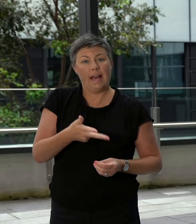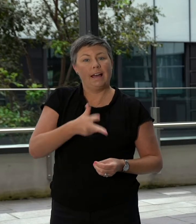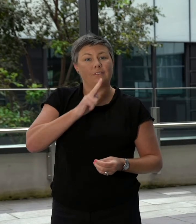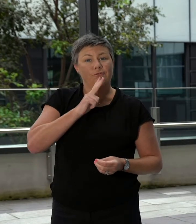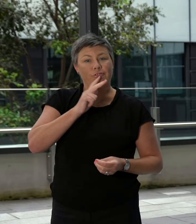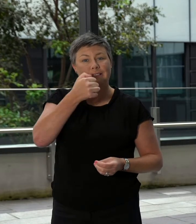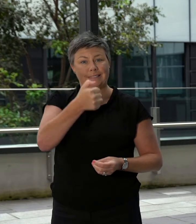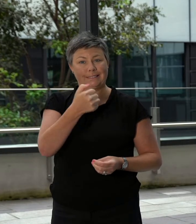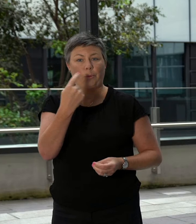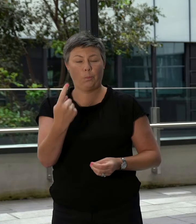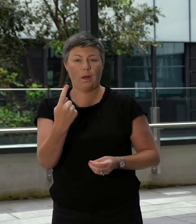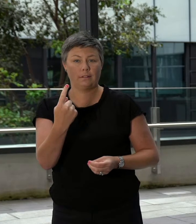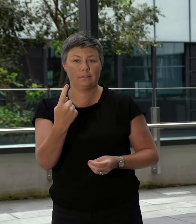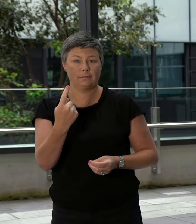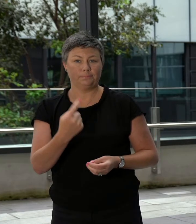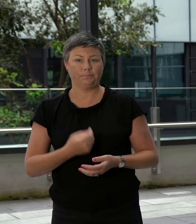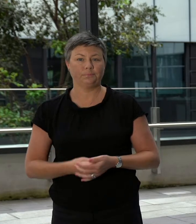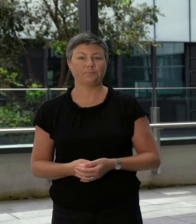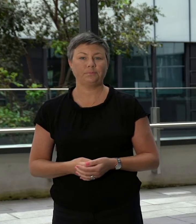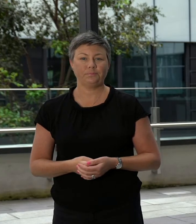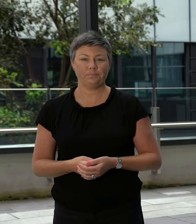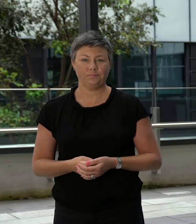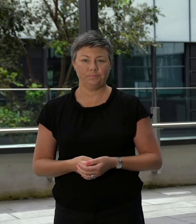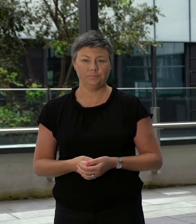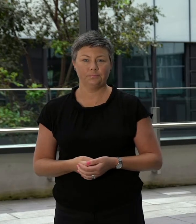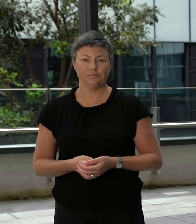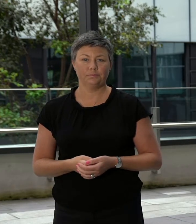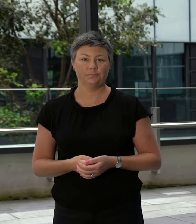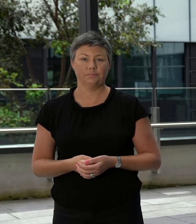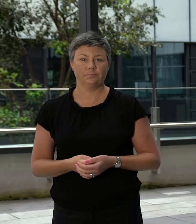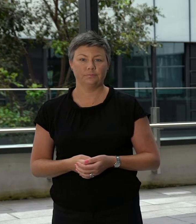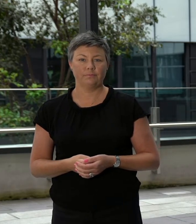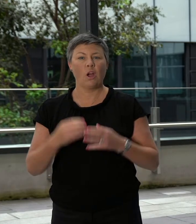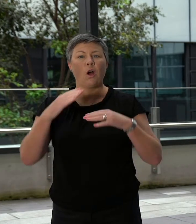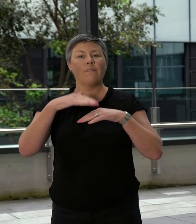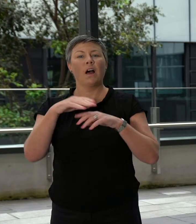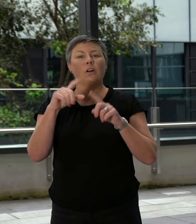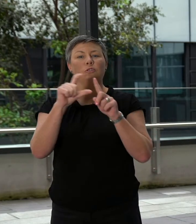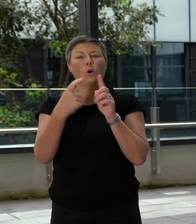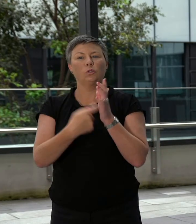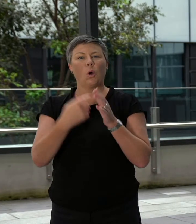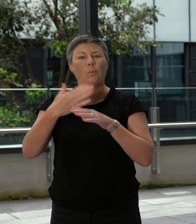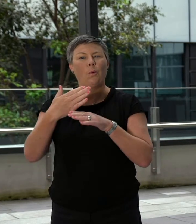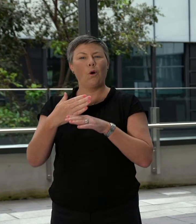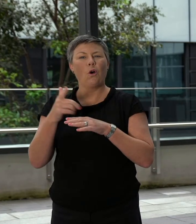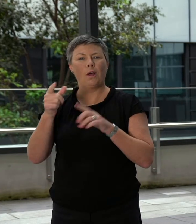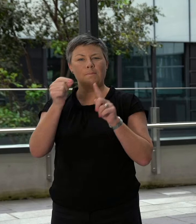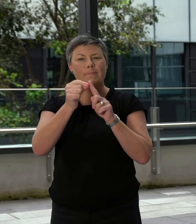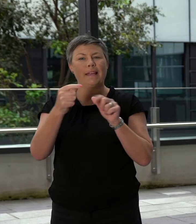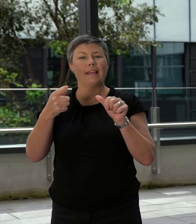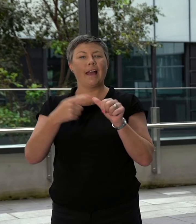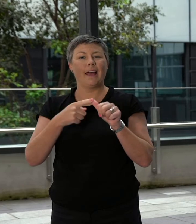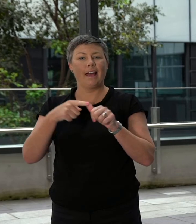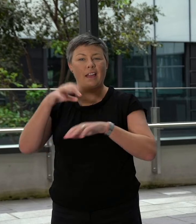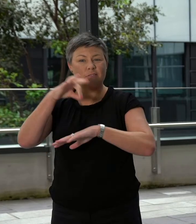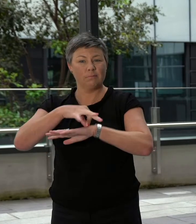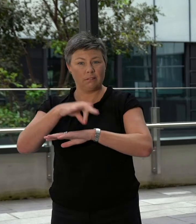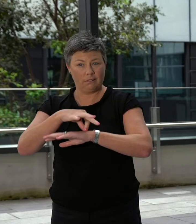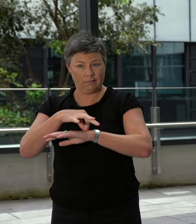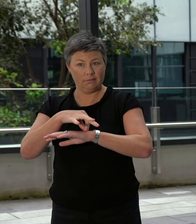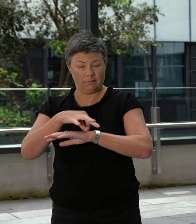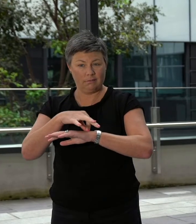21,861. So in relation to the PA doctor, can we say a few things about that? So out of the